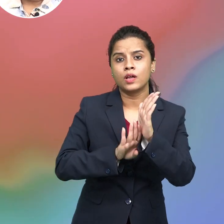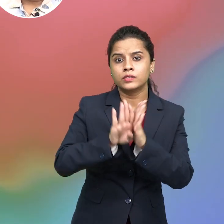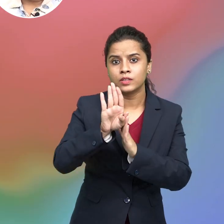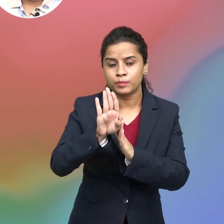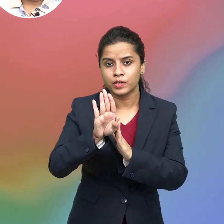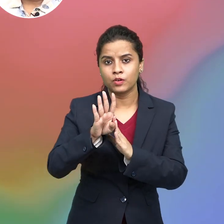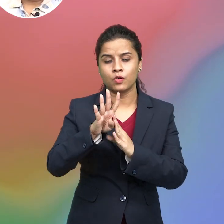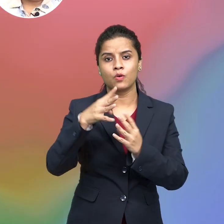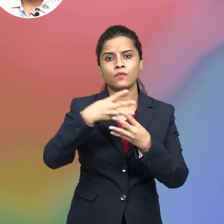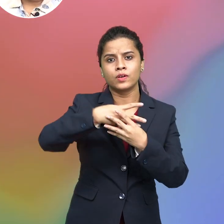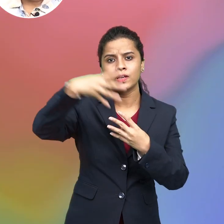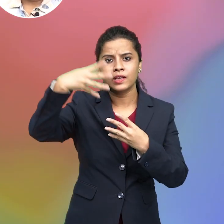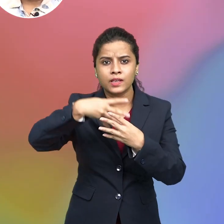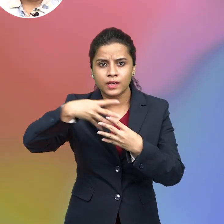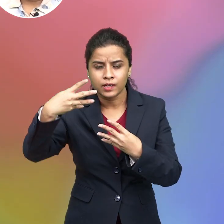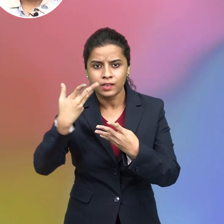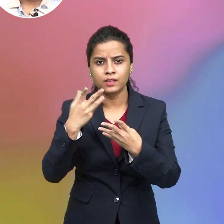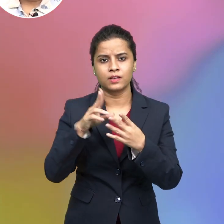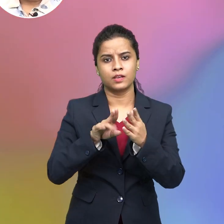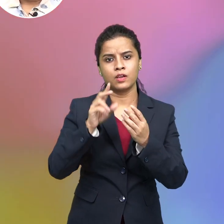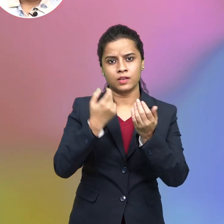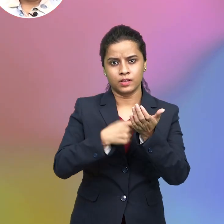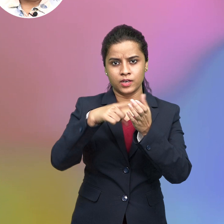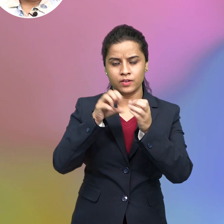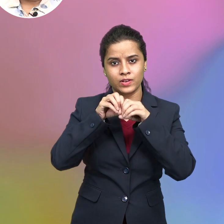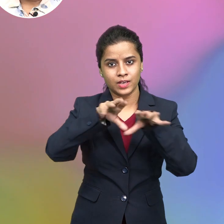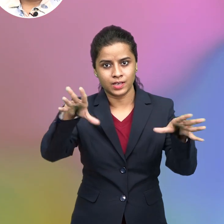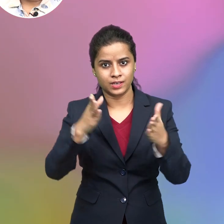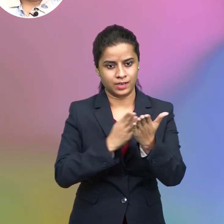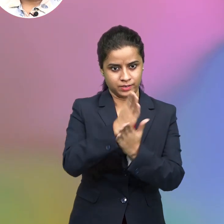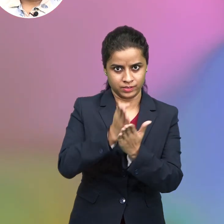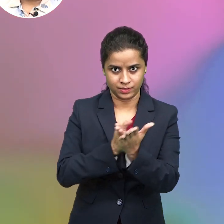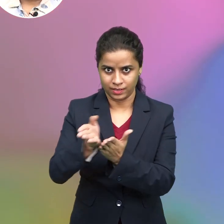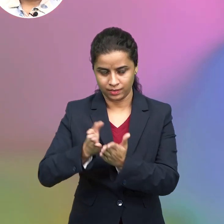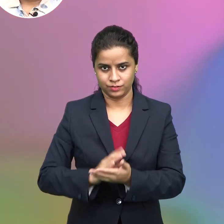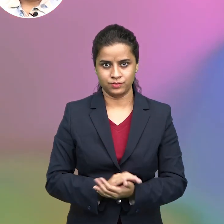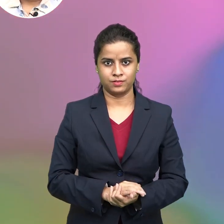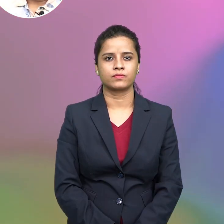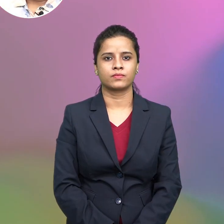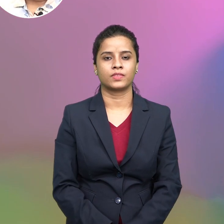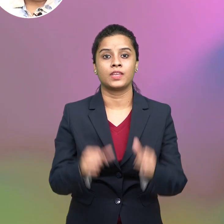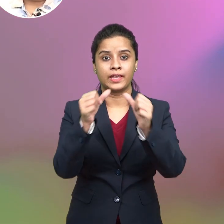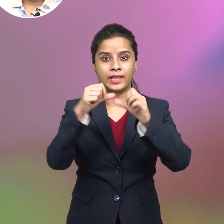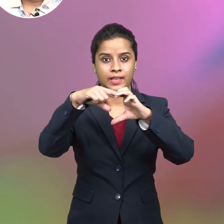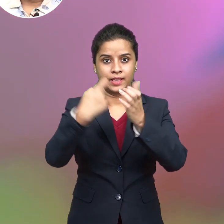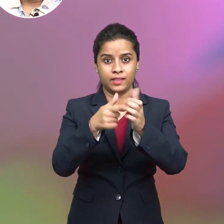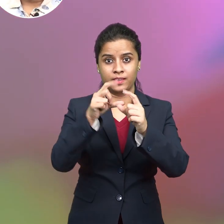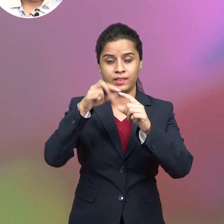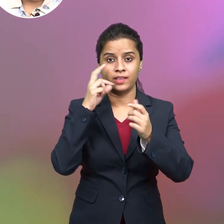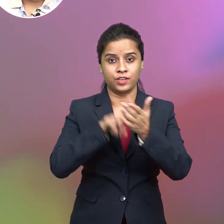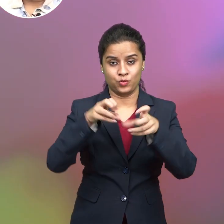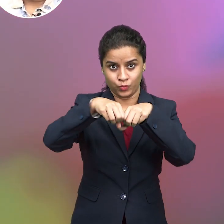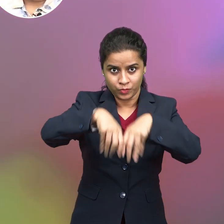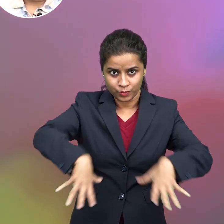the development of a gradient in the reverse direction. Aeration of